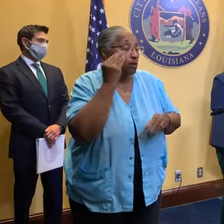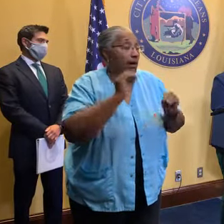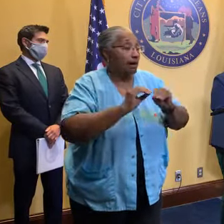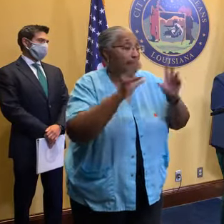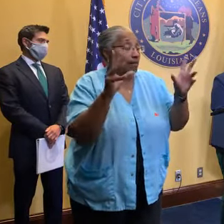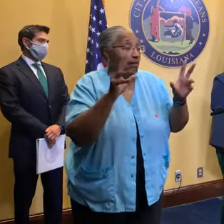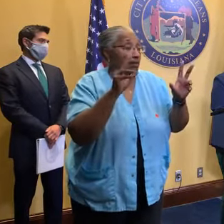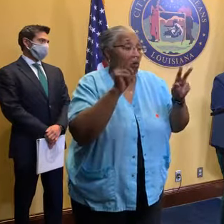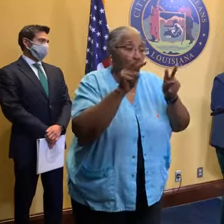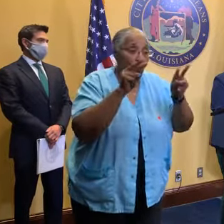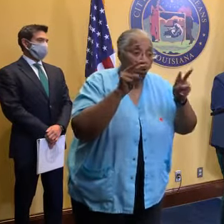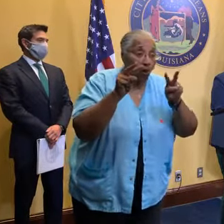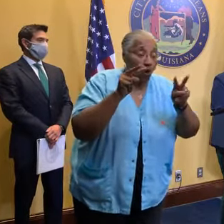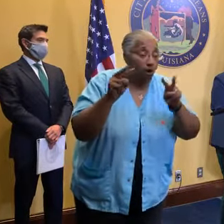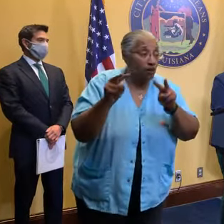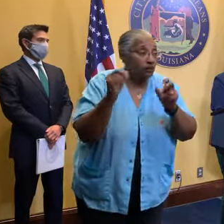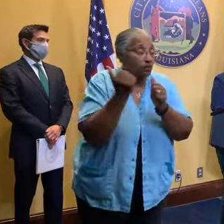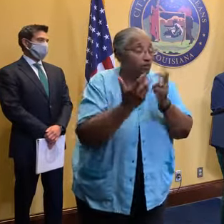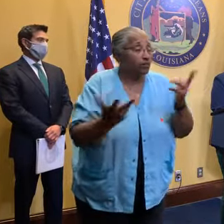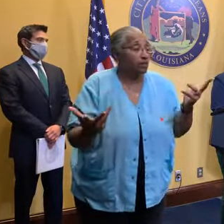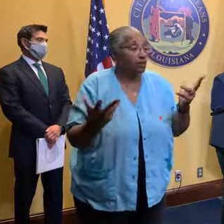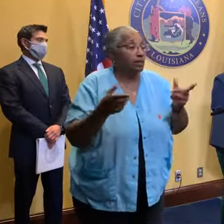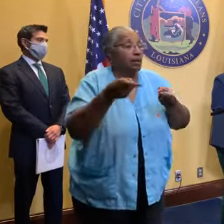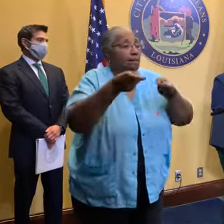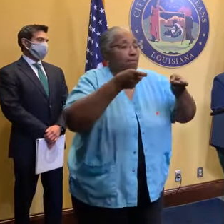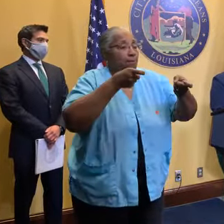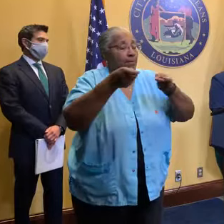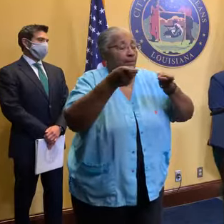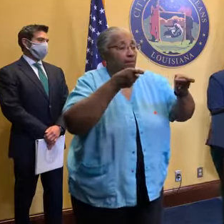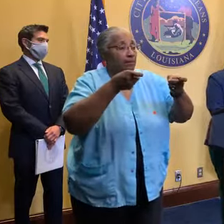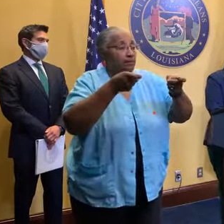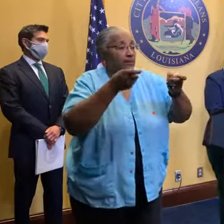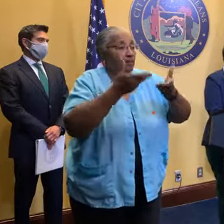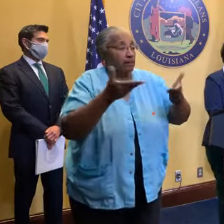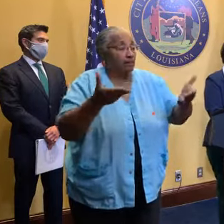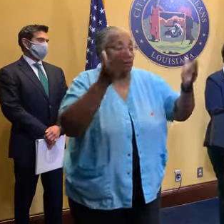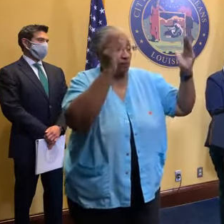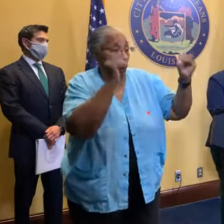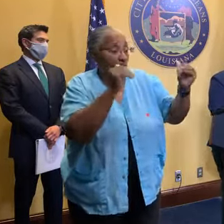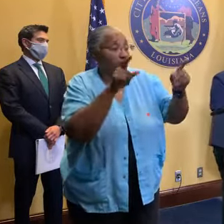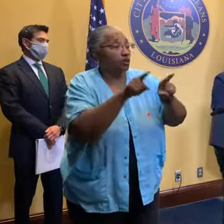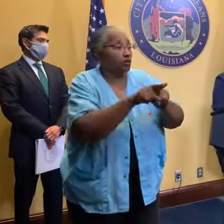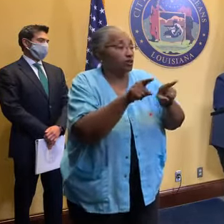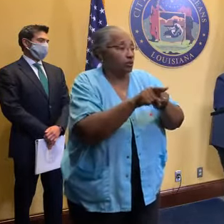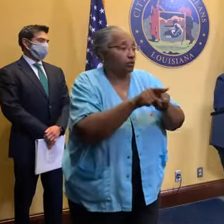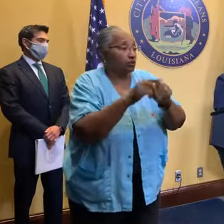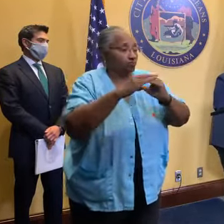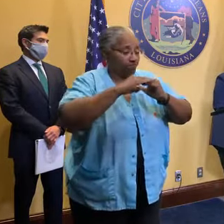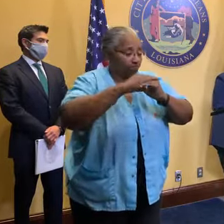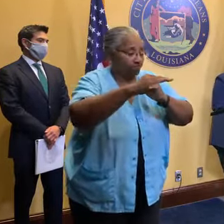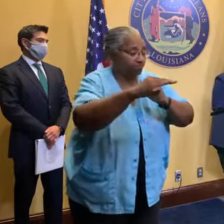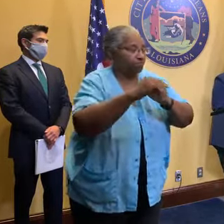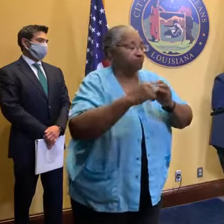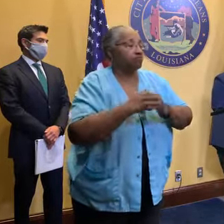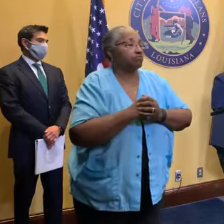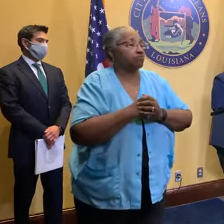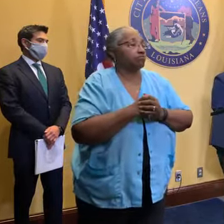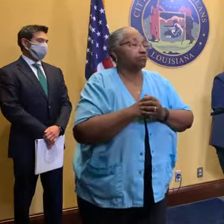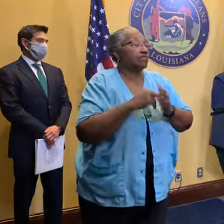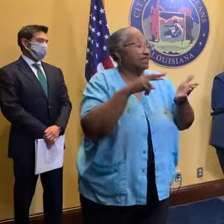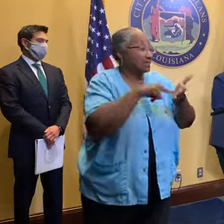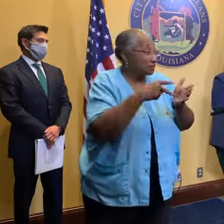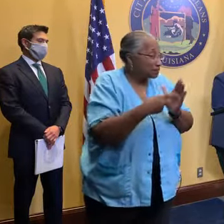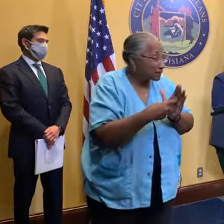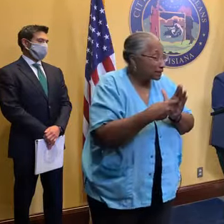open, managing the expectations and also level setting the expectations. That has meant,